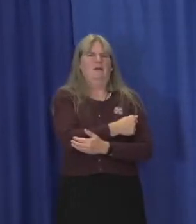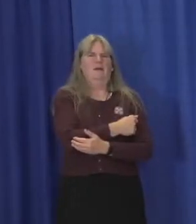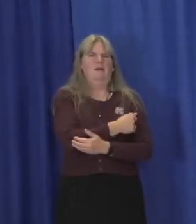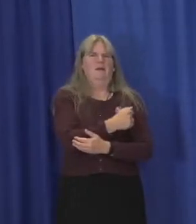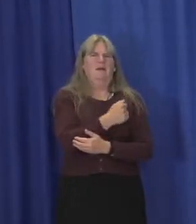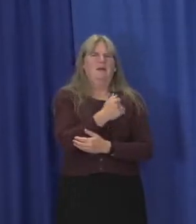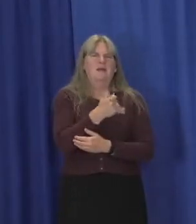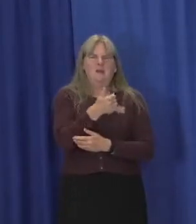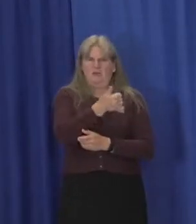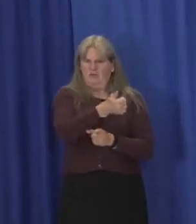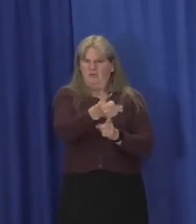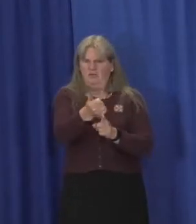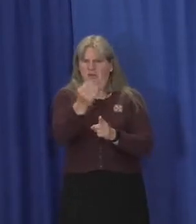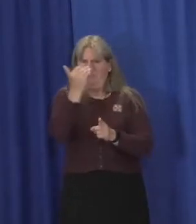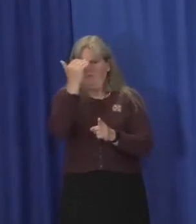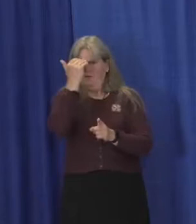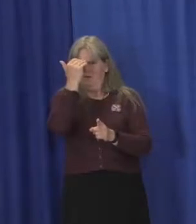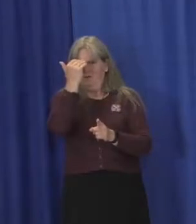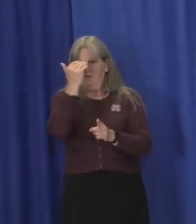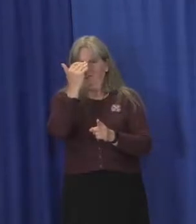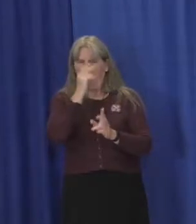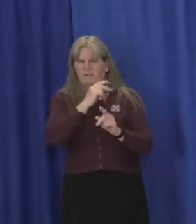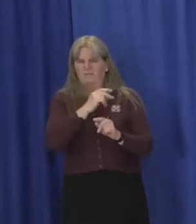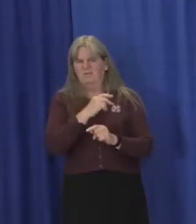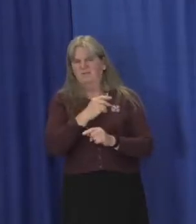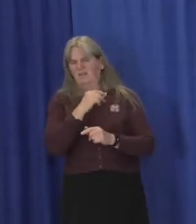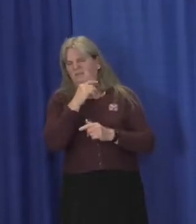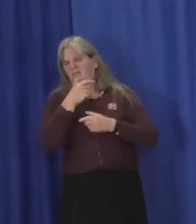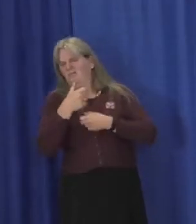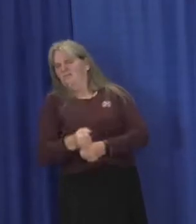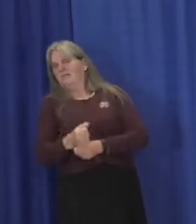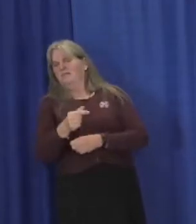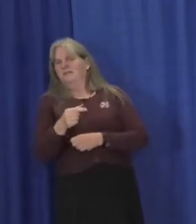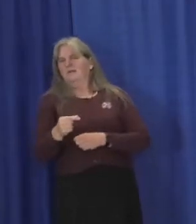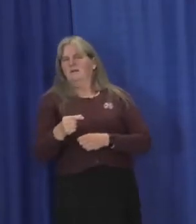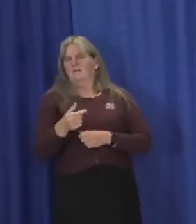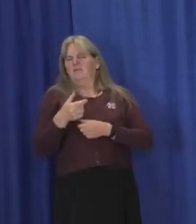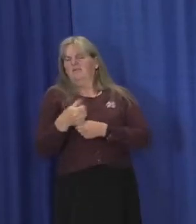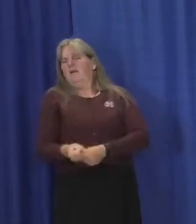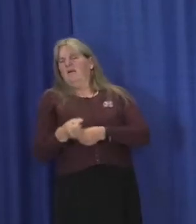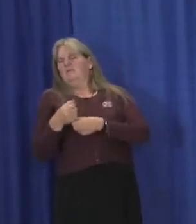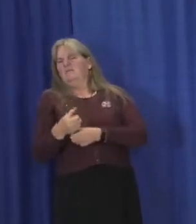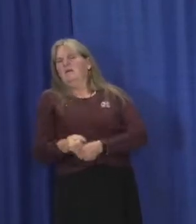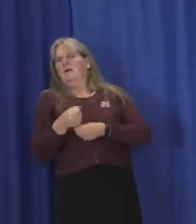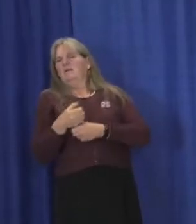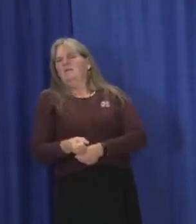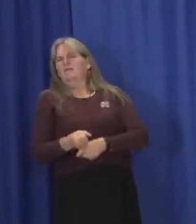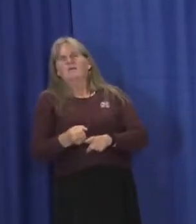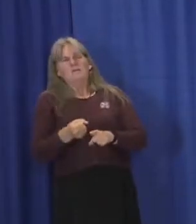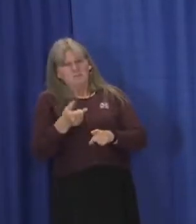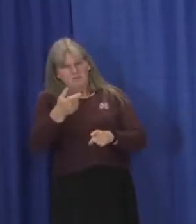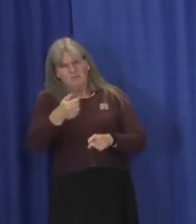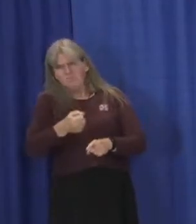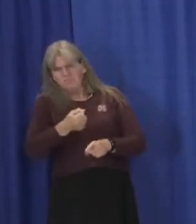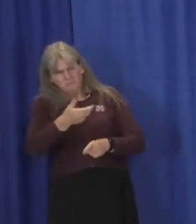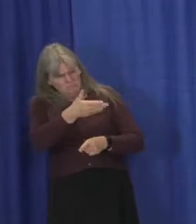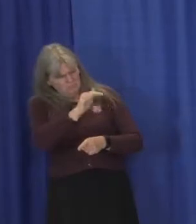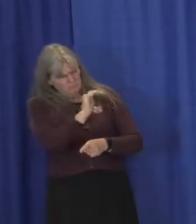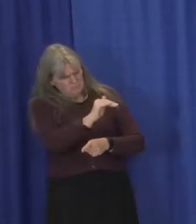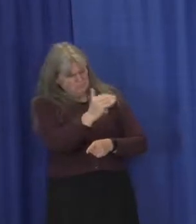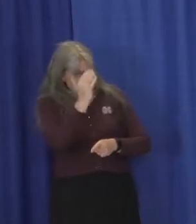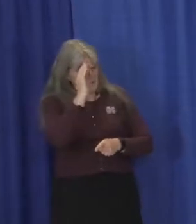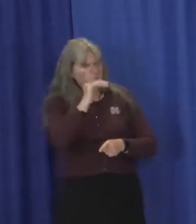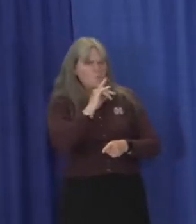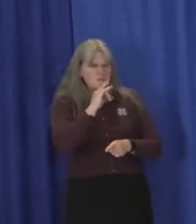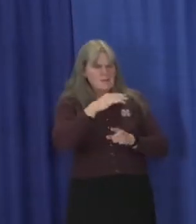you know don't trust government, don't listen to these media briefings, about why you got your